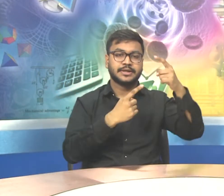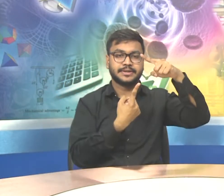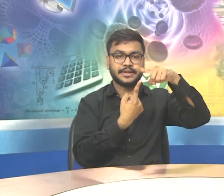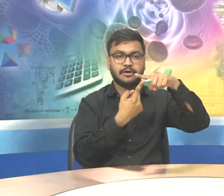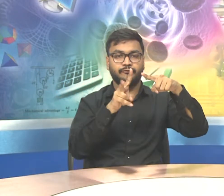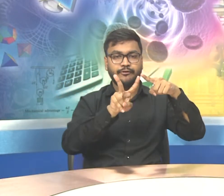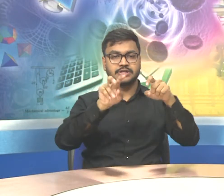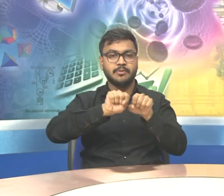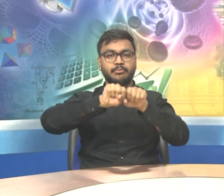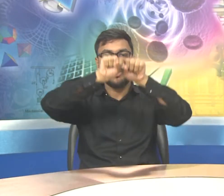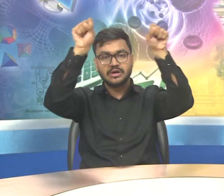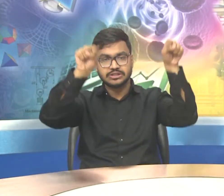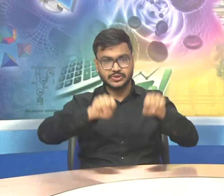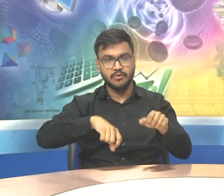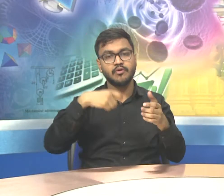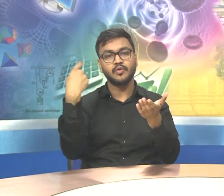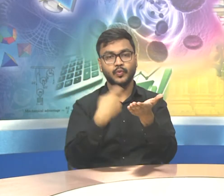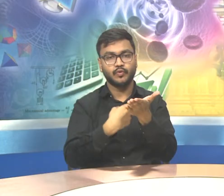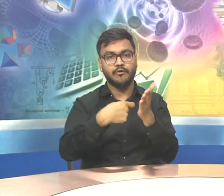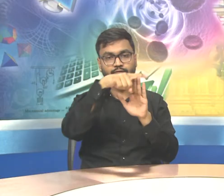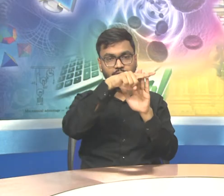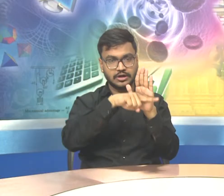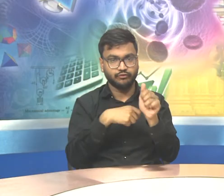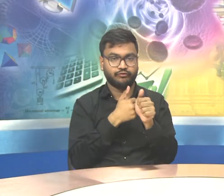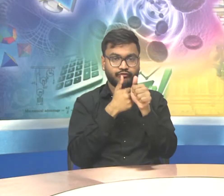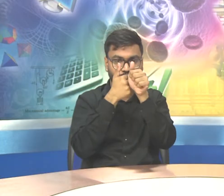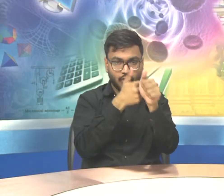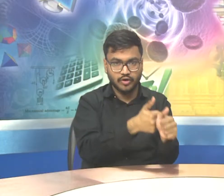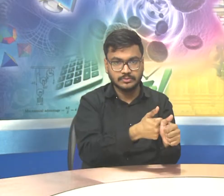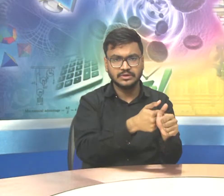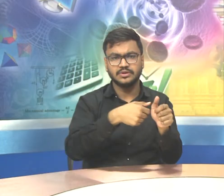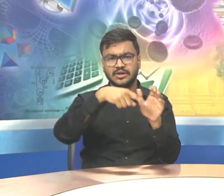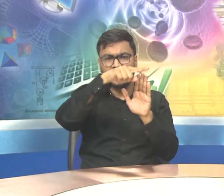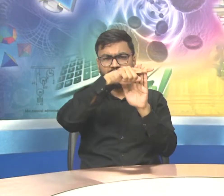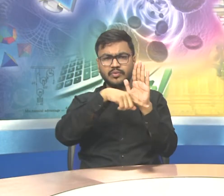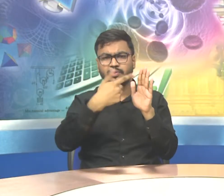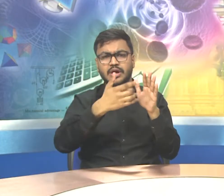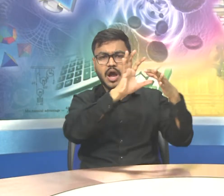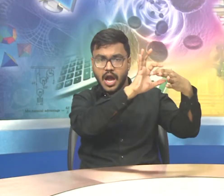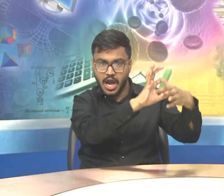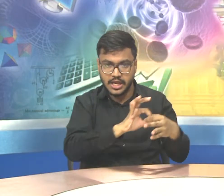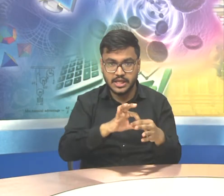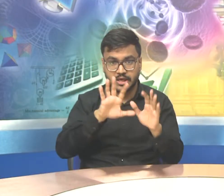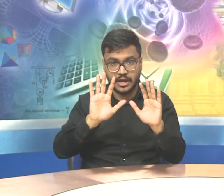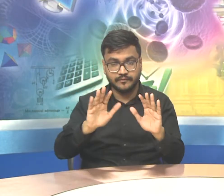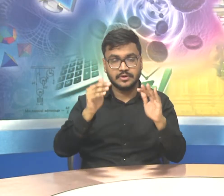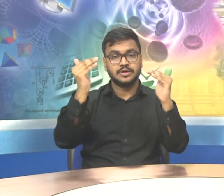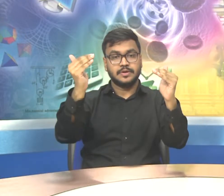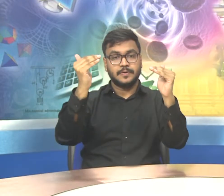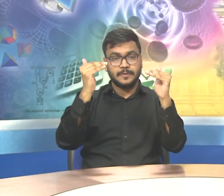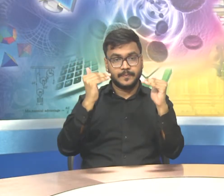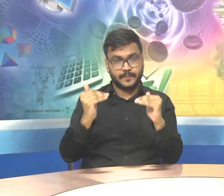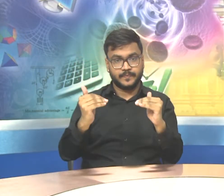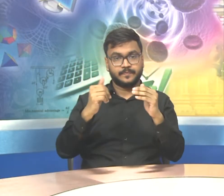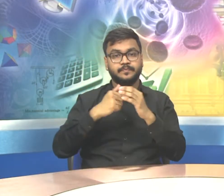The election of the president is held through single transferable vote system